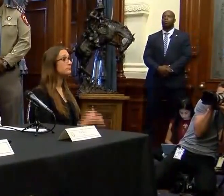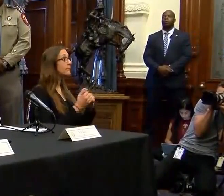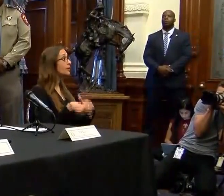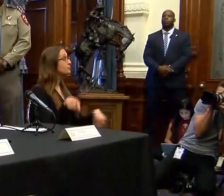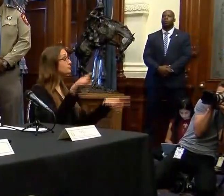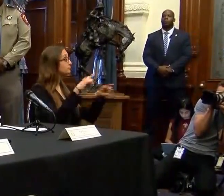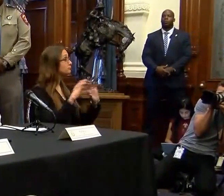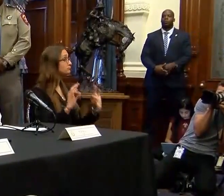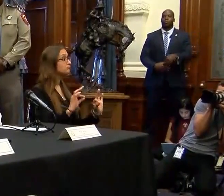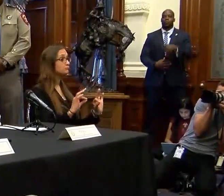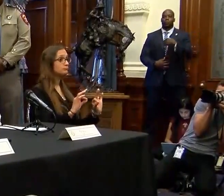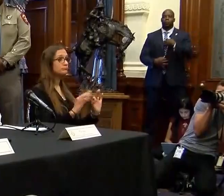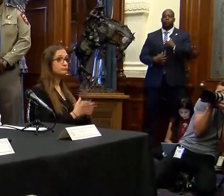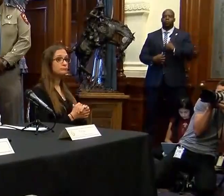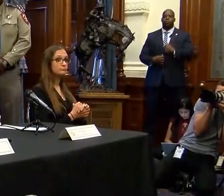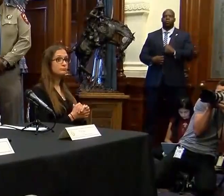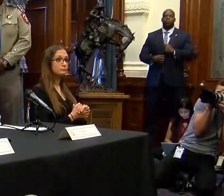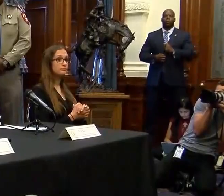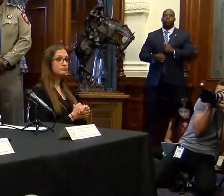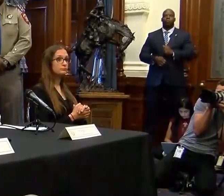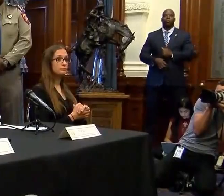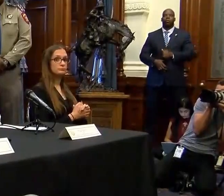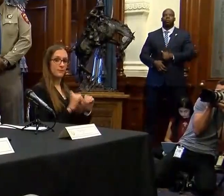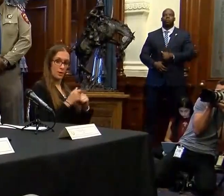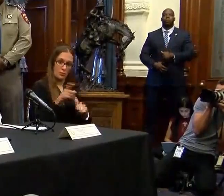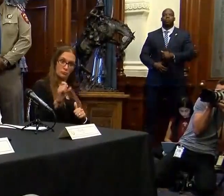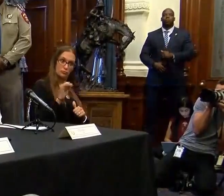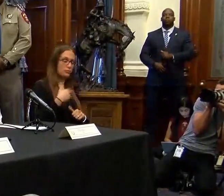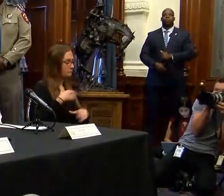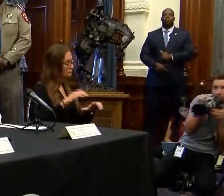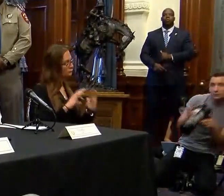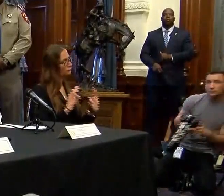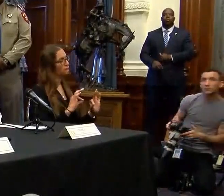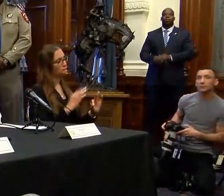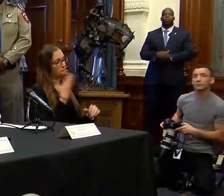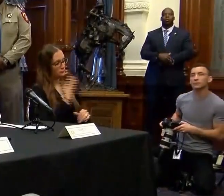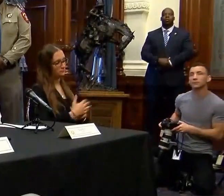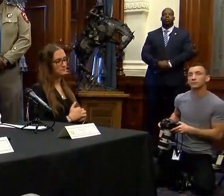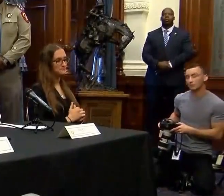How y'all doing? Good. Doing well.